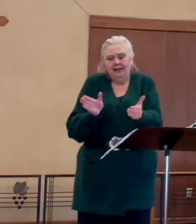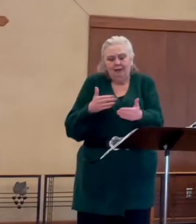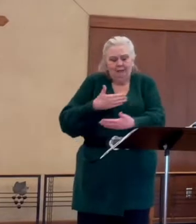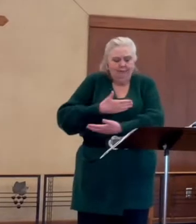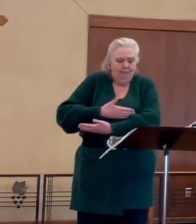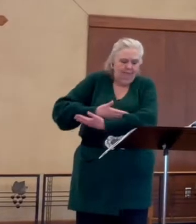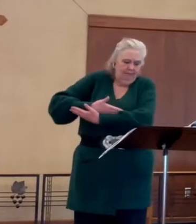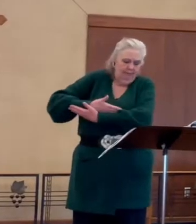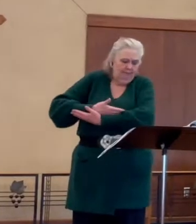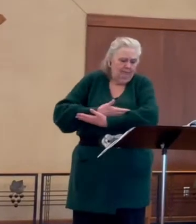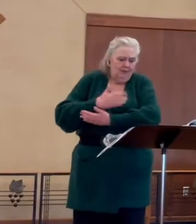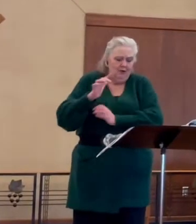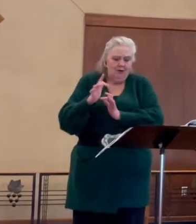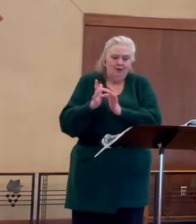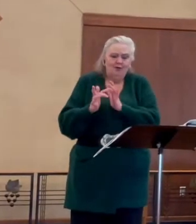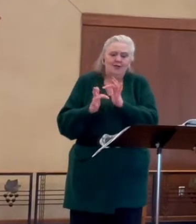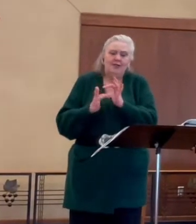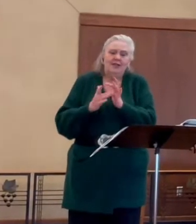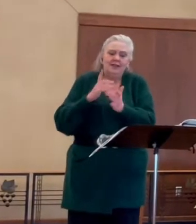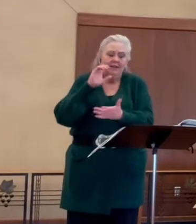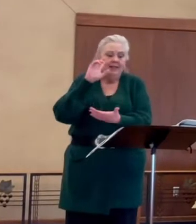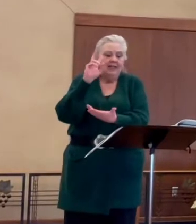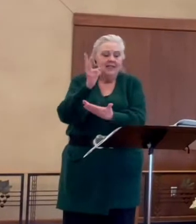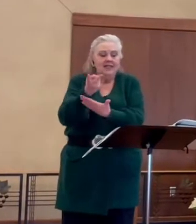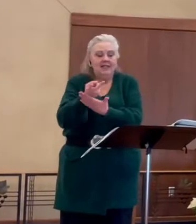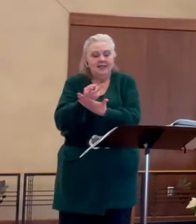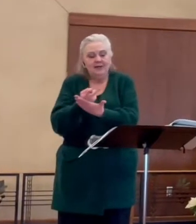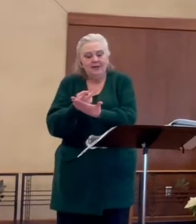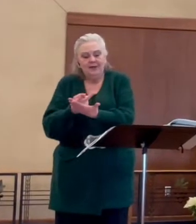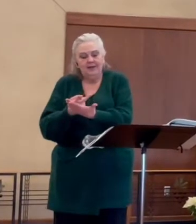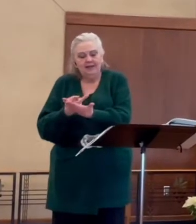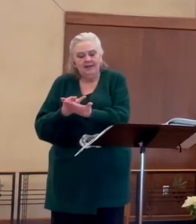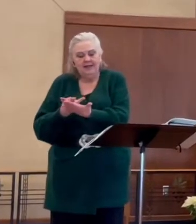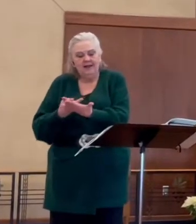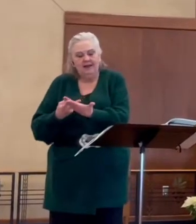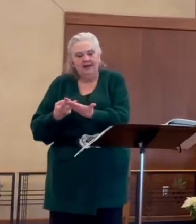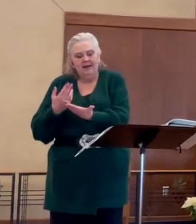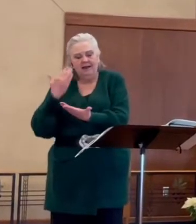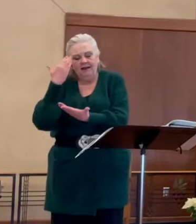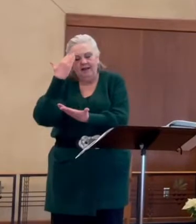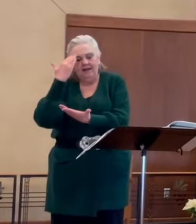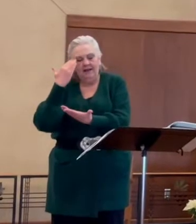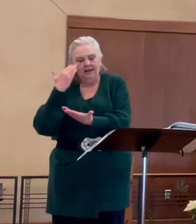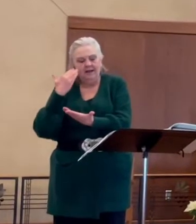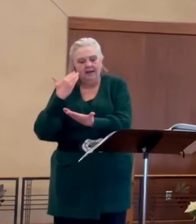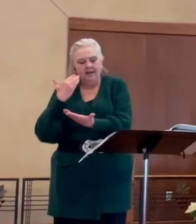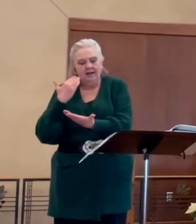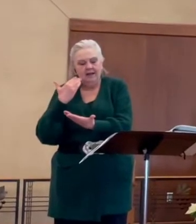Thank you.